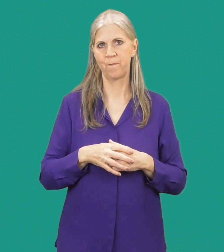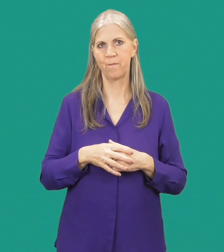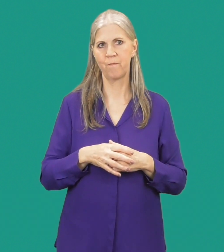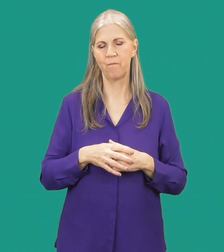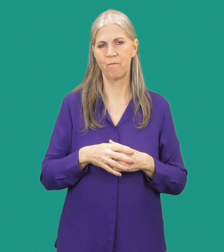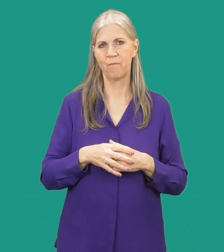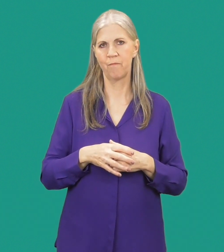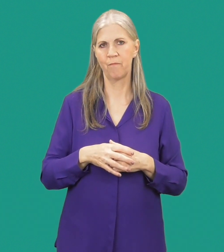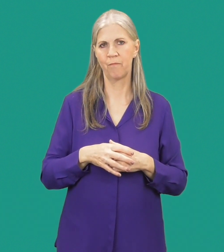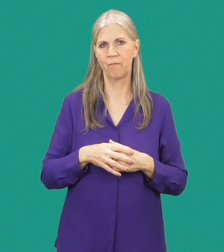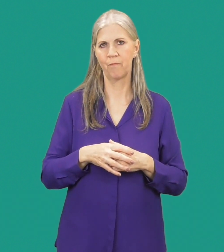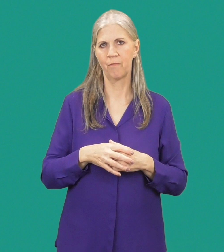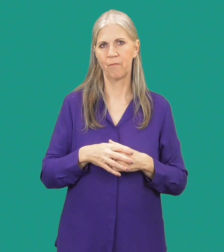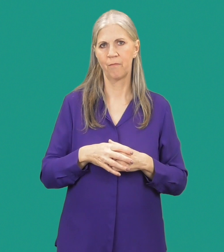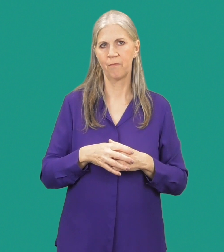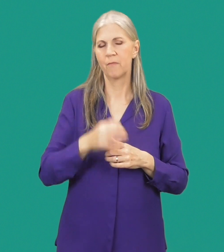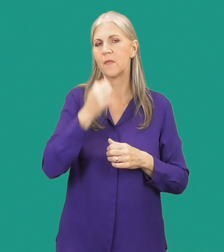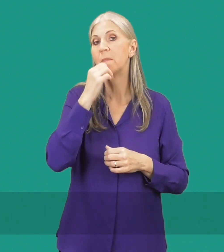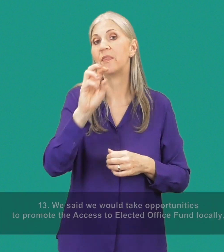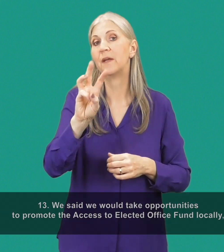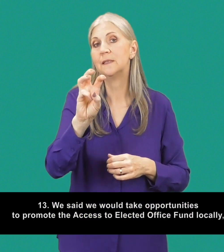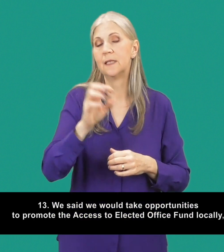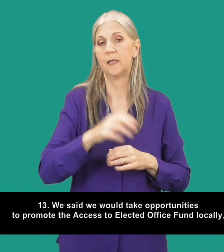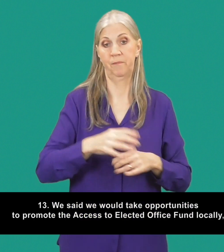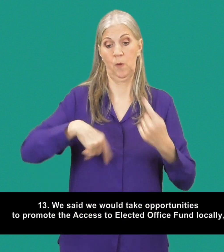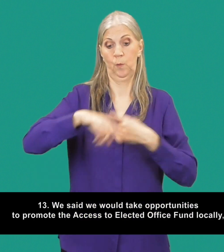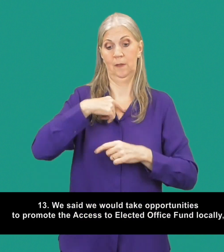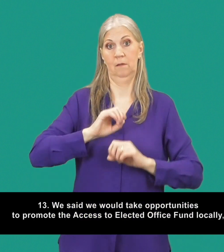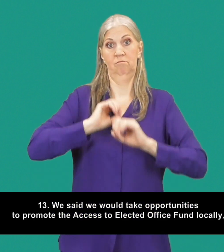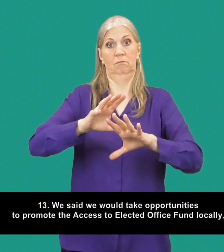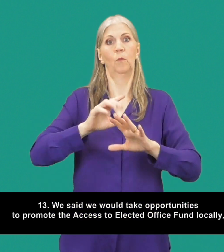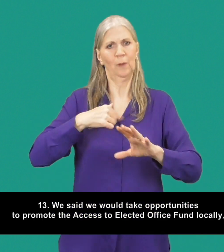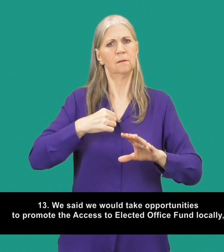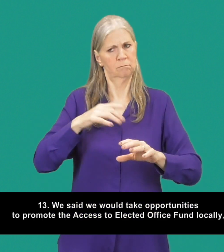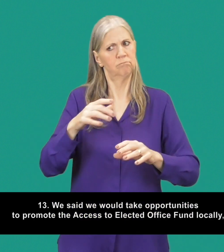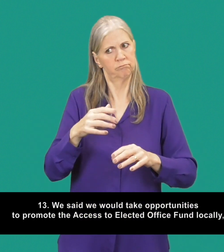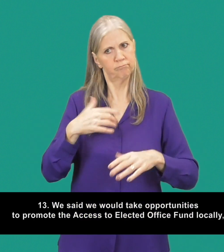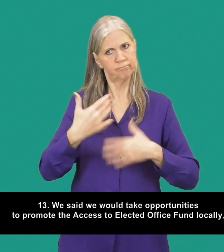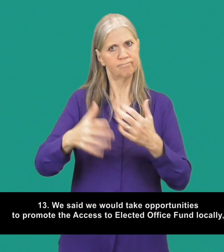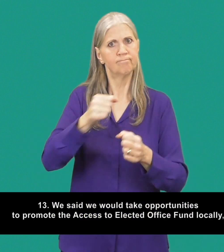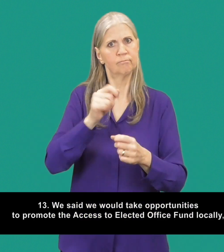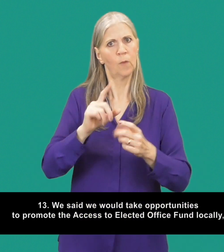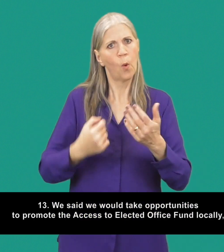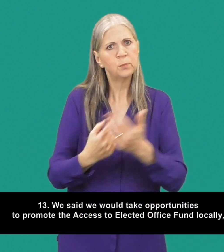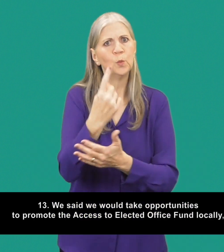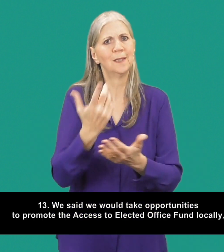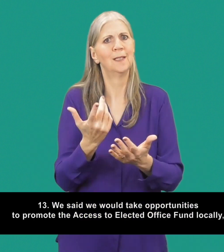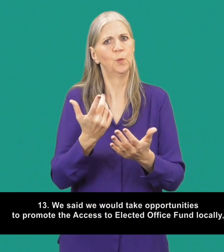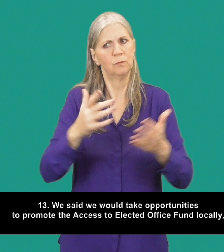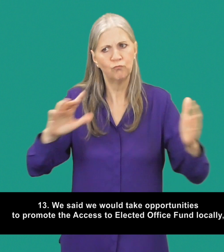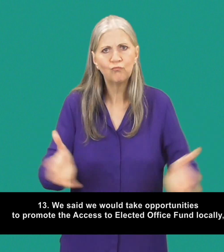Number 13. We said we would take opportunities to promote the Access to Elected Office Fund locally,